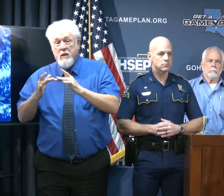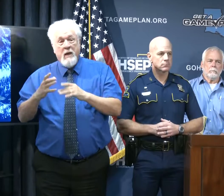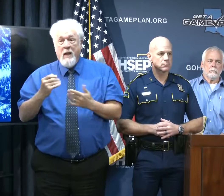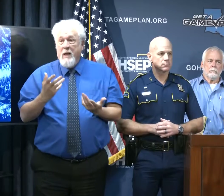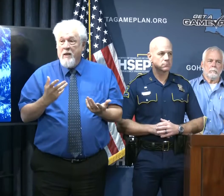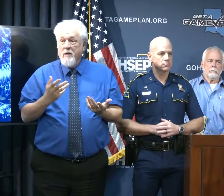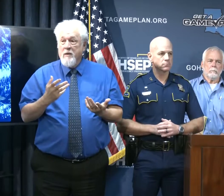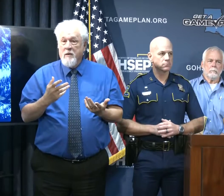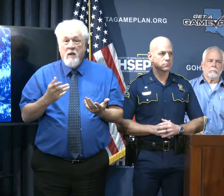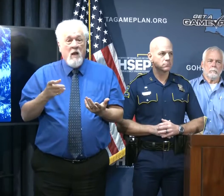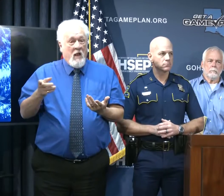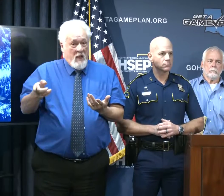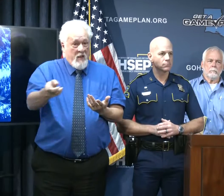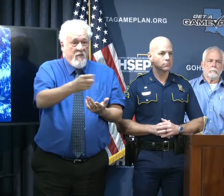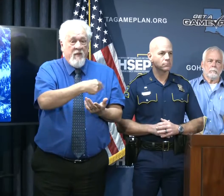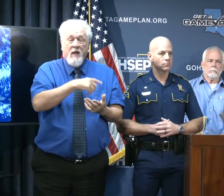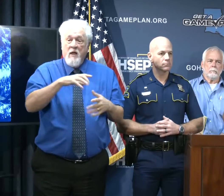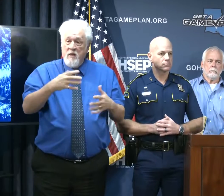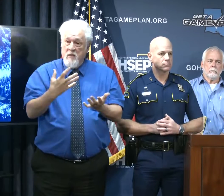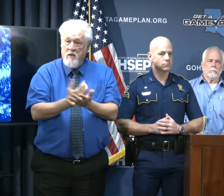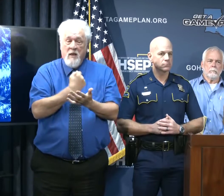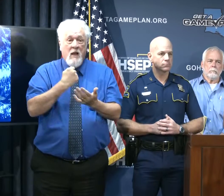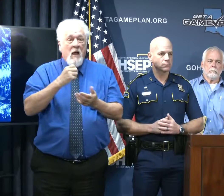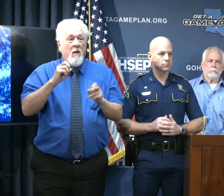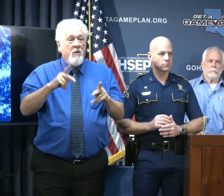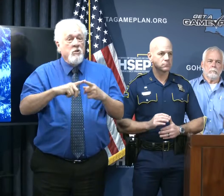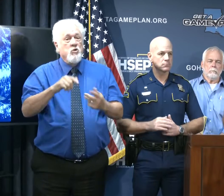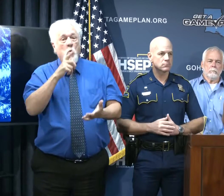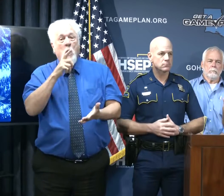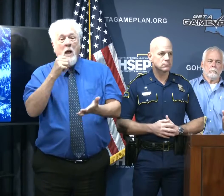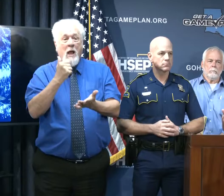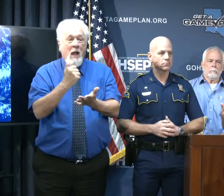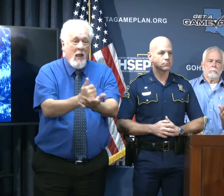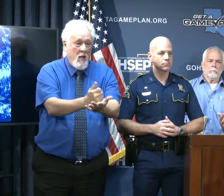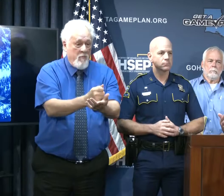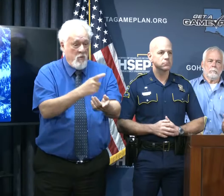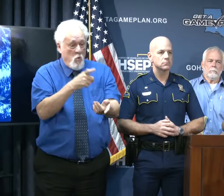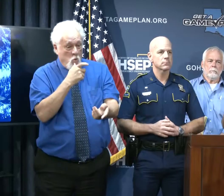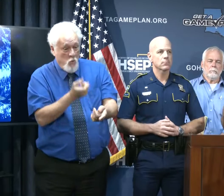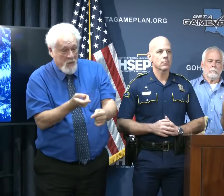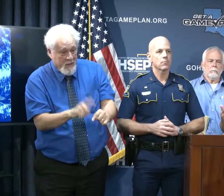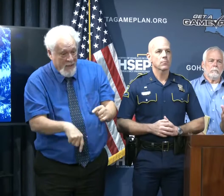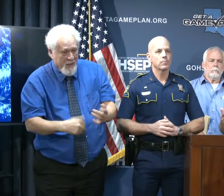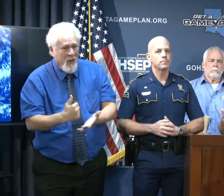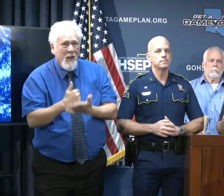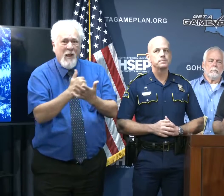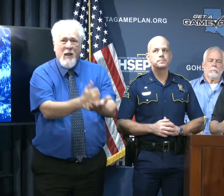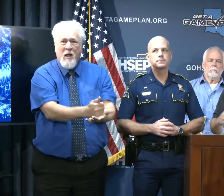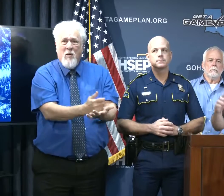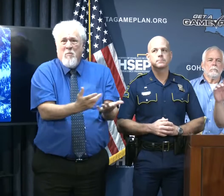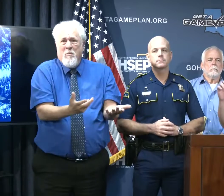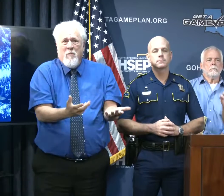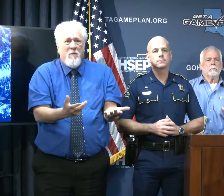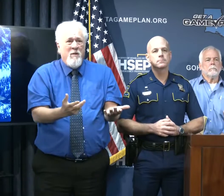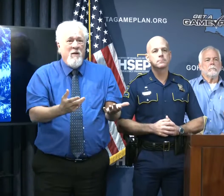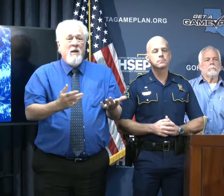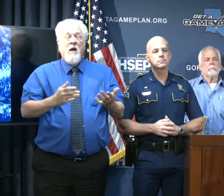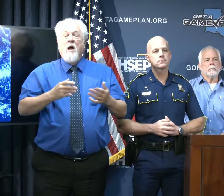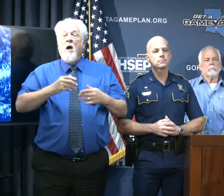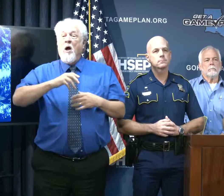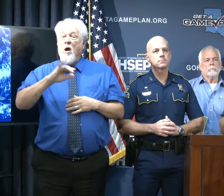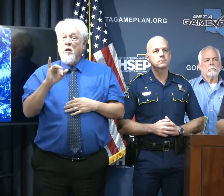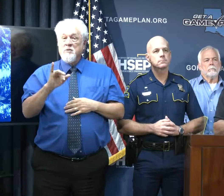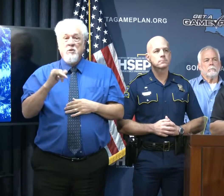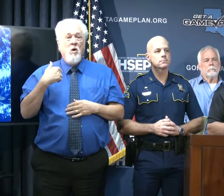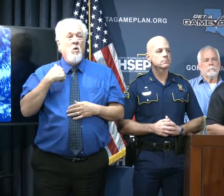what? They should take an opportunity to help those who can't as well so that we get that information. In